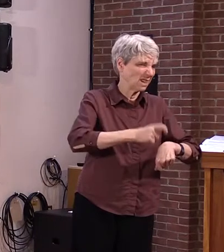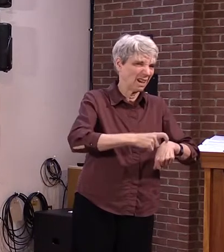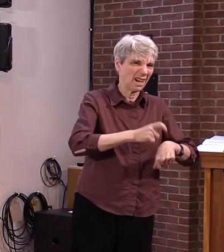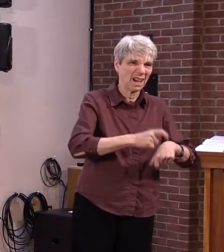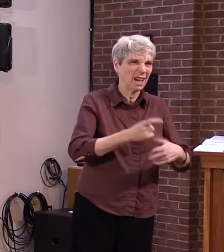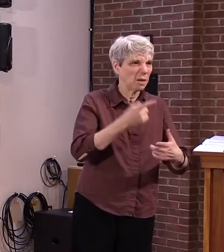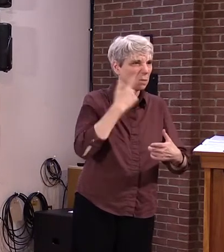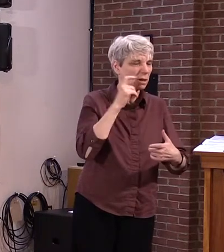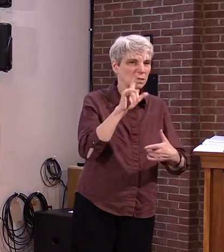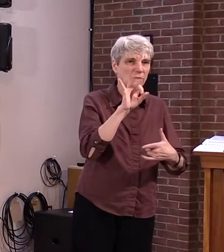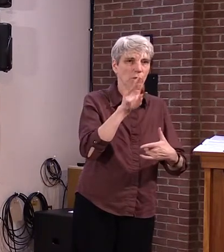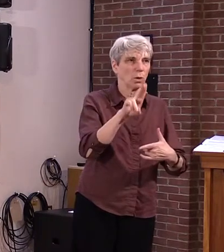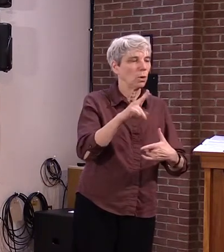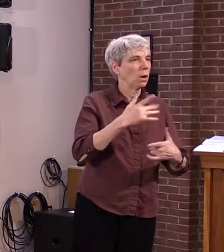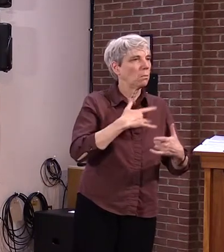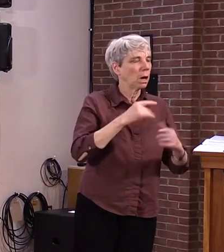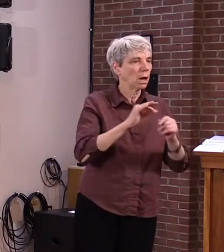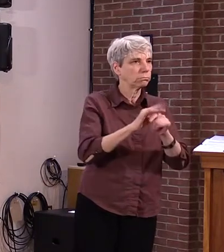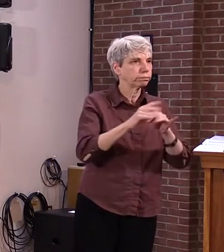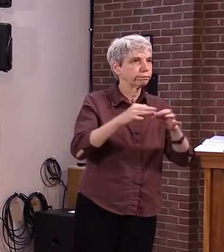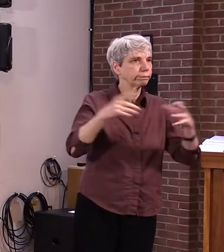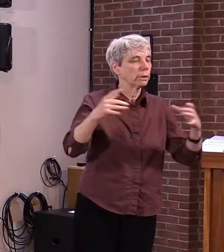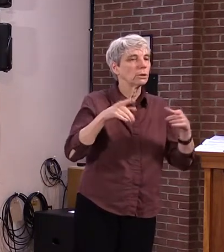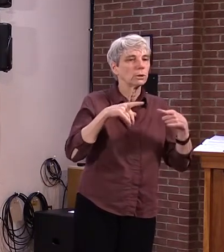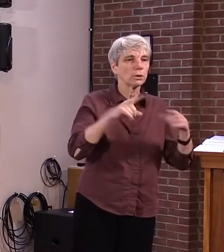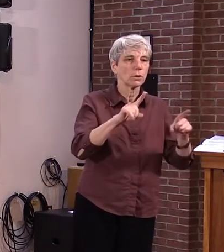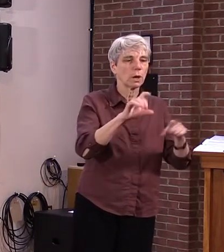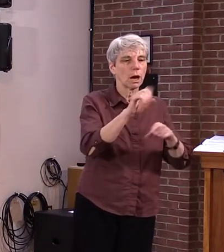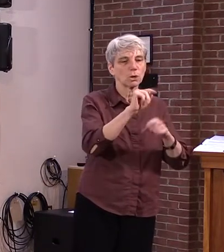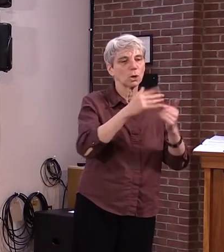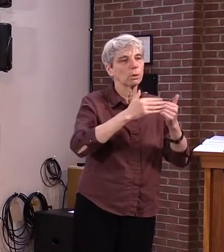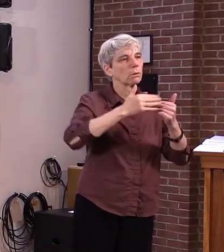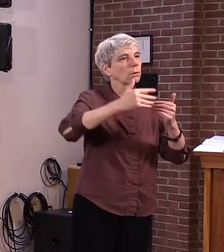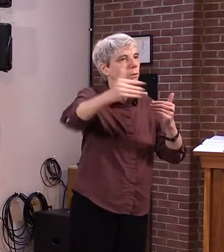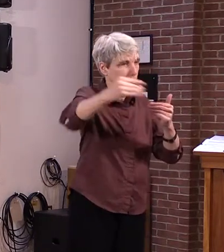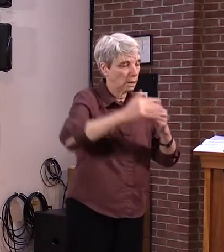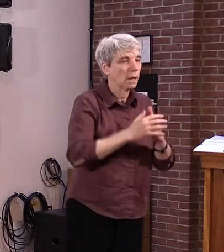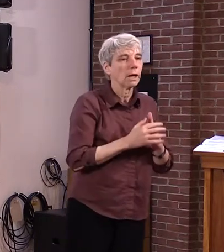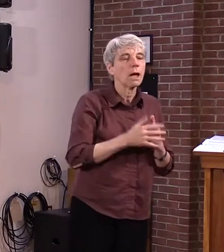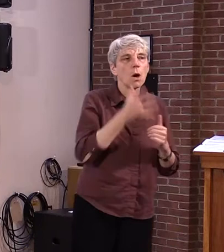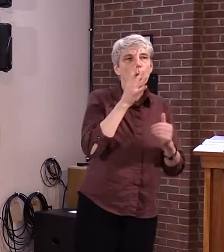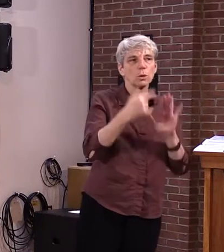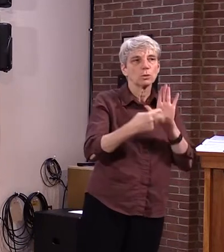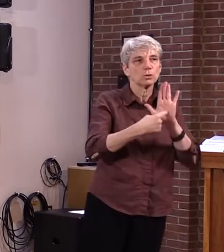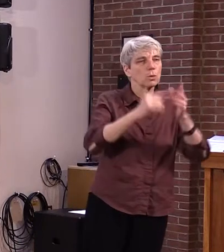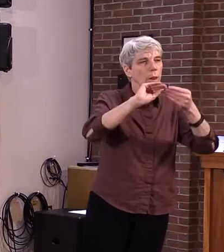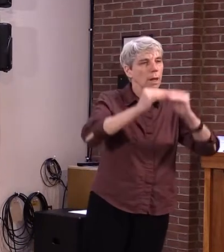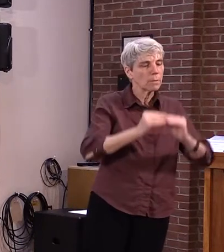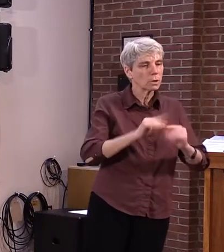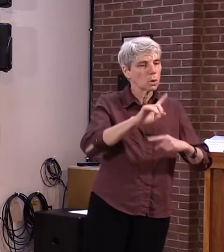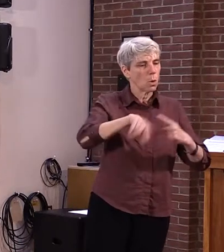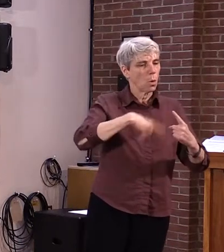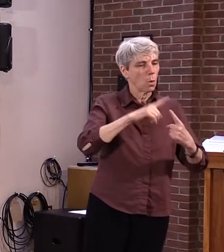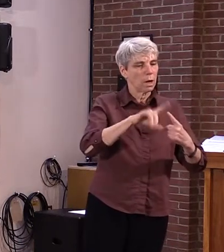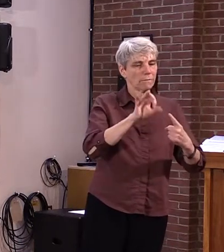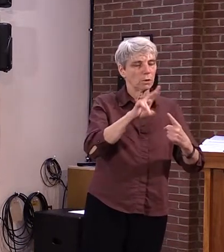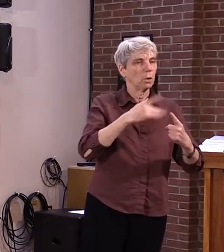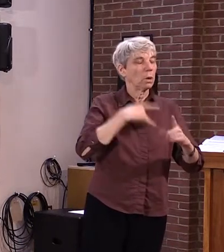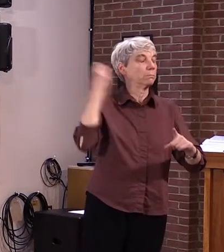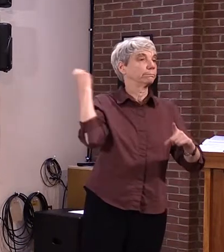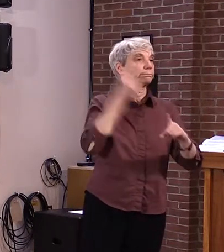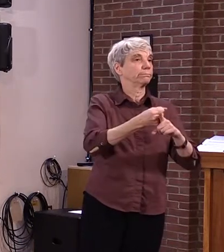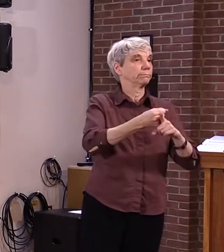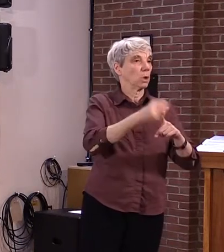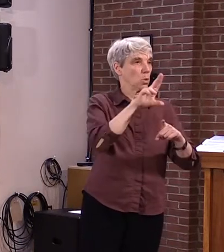in a more intense way in the not too distant future. And we'll have some data on that that shows, you know, when it really hits the United States